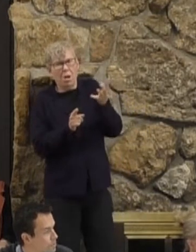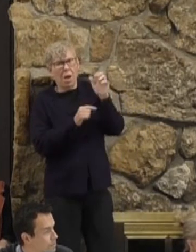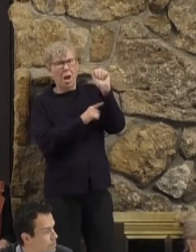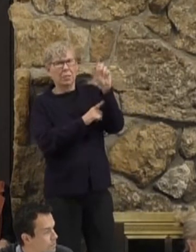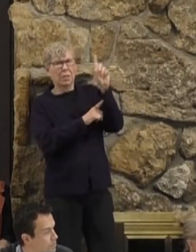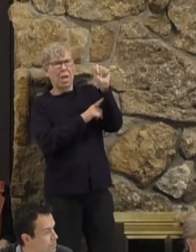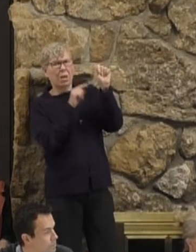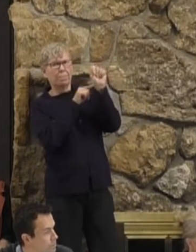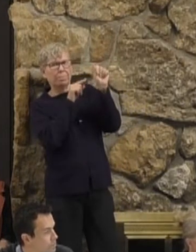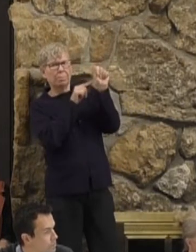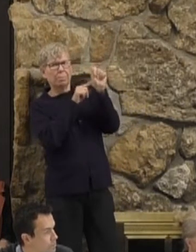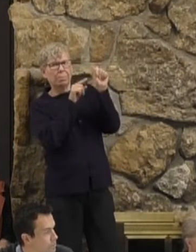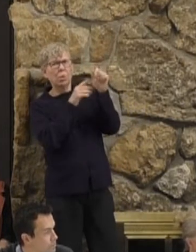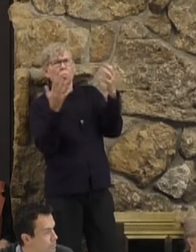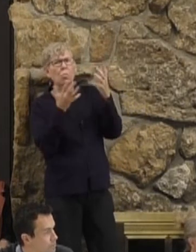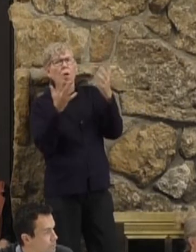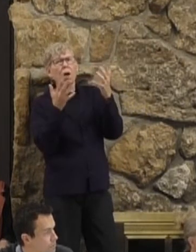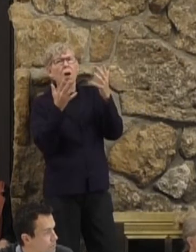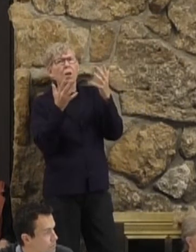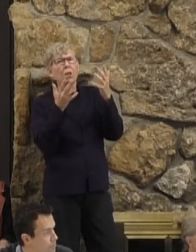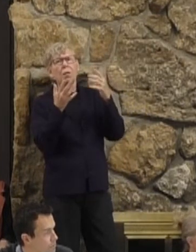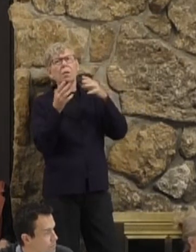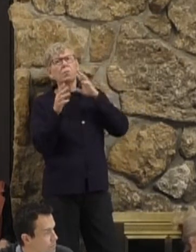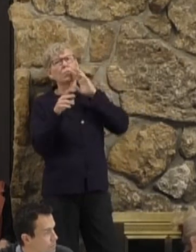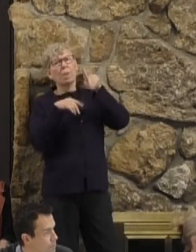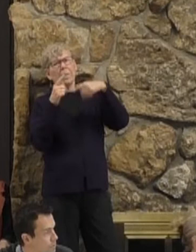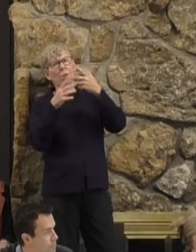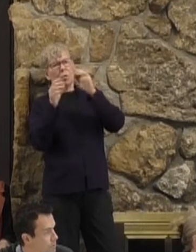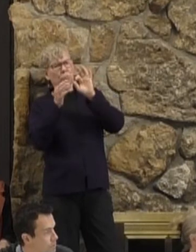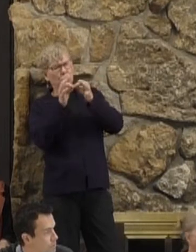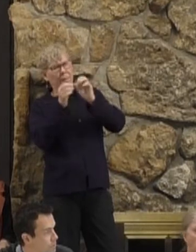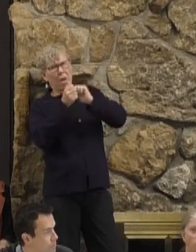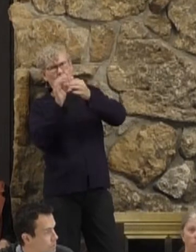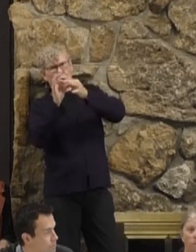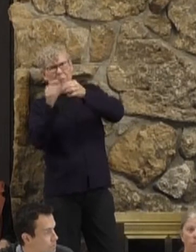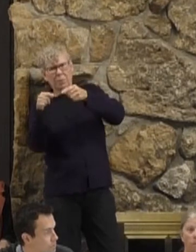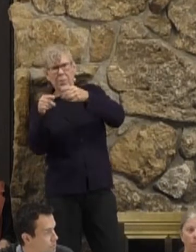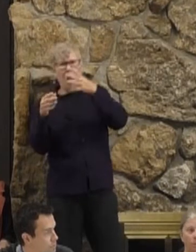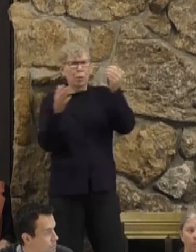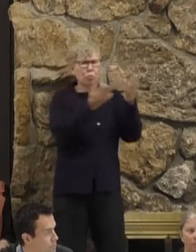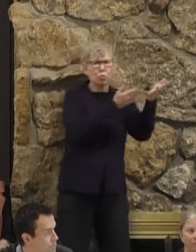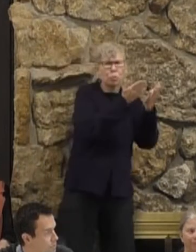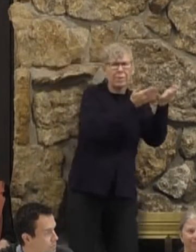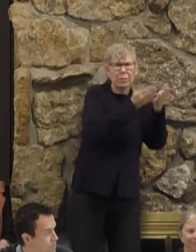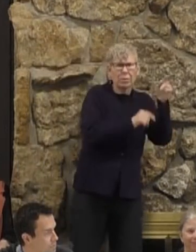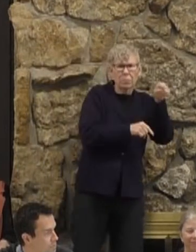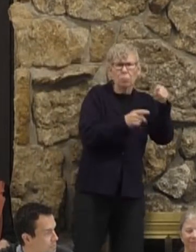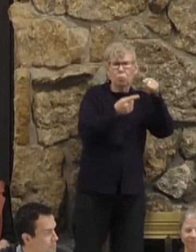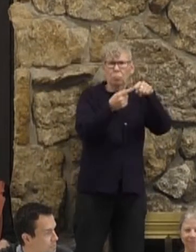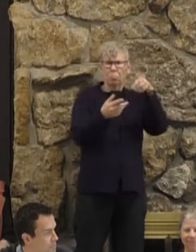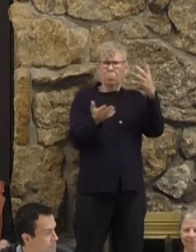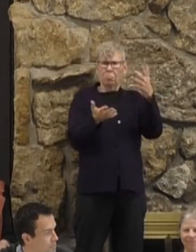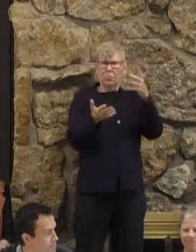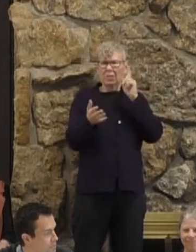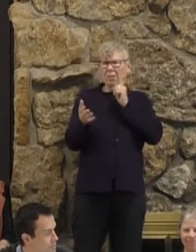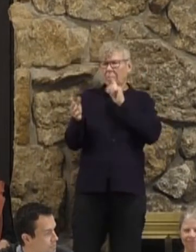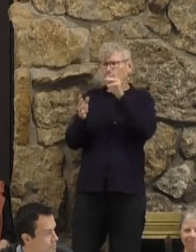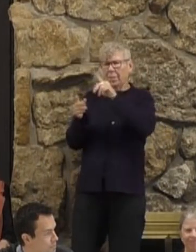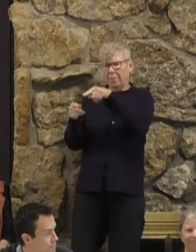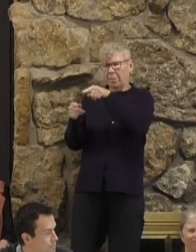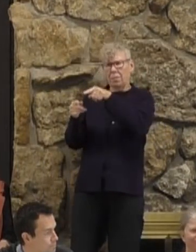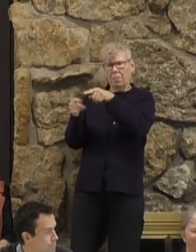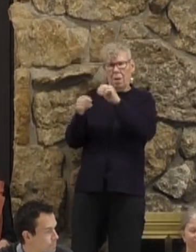individuals. The ADA, of course, is much broader, so please don't walk out of here thinking that you're ADA experts after this